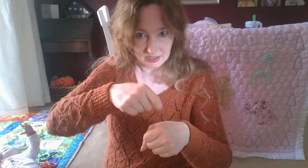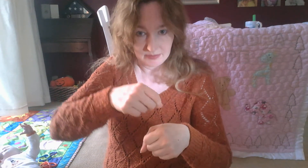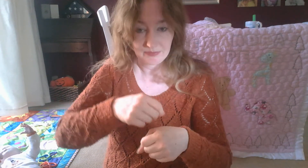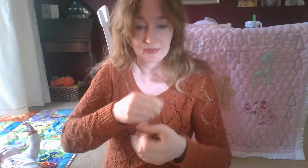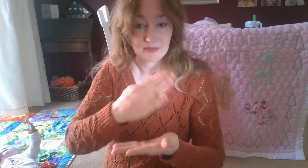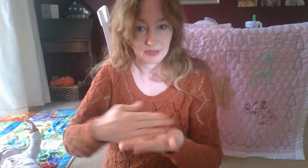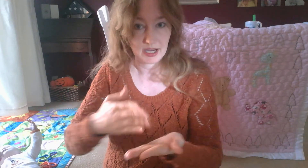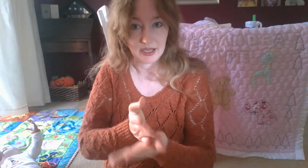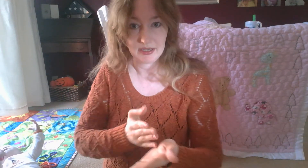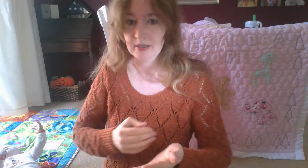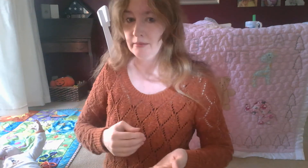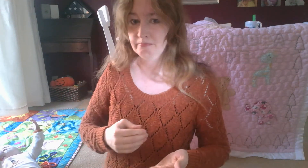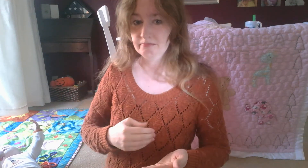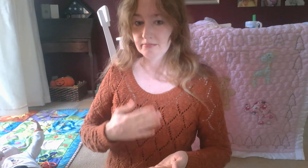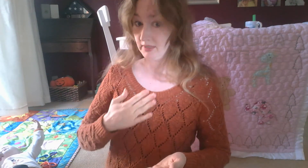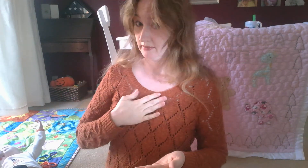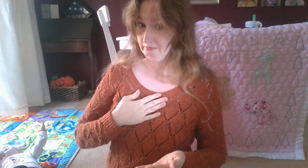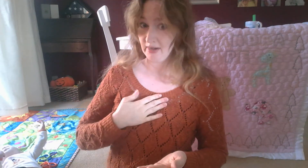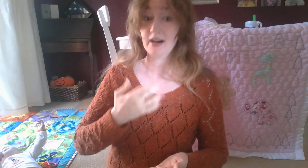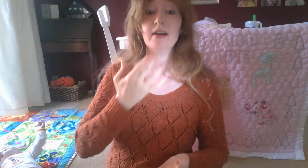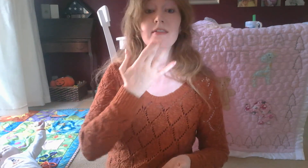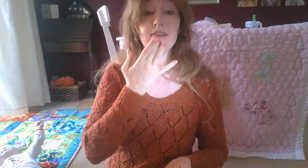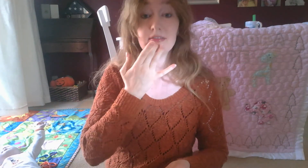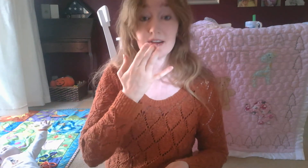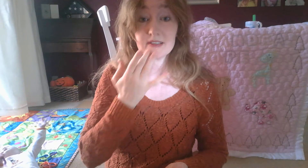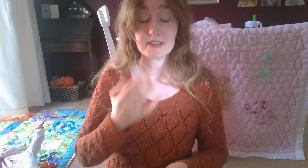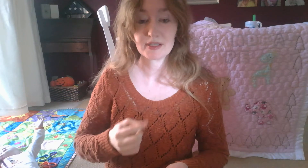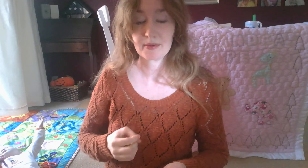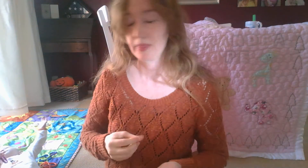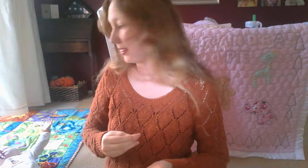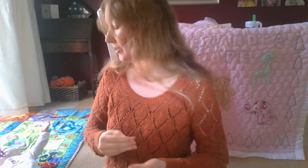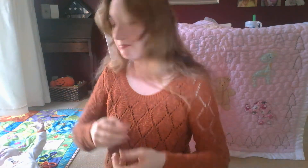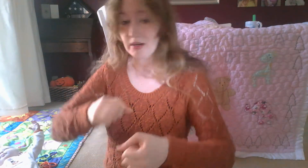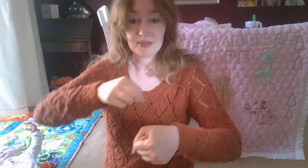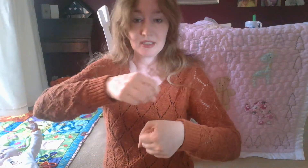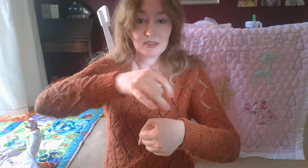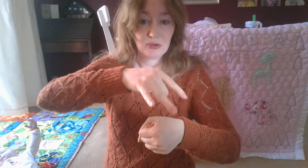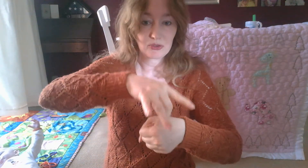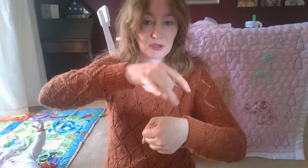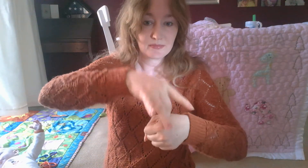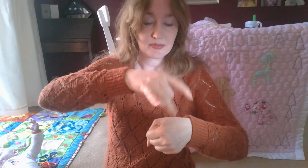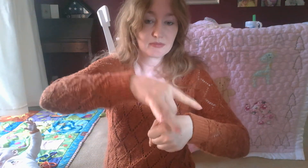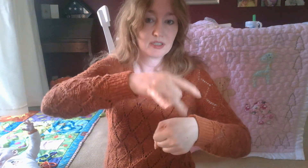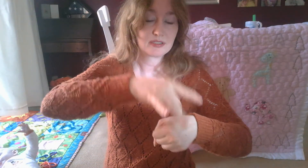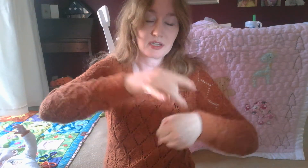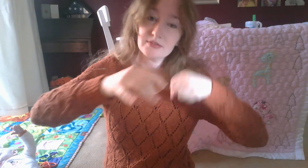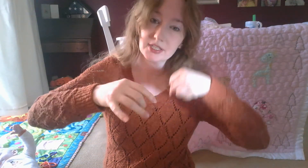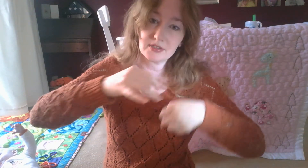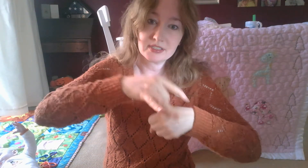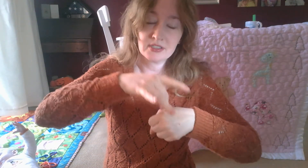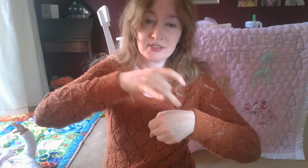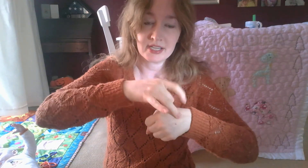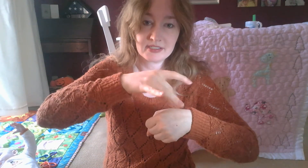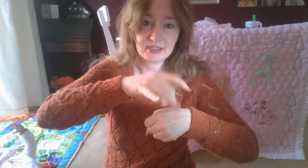pumpkin pie. My favorite. Pumpkin, you thump, kind of like you're